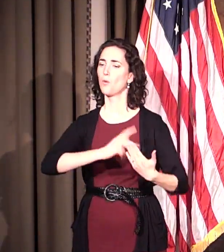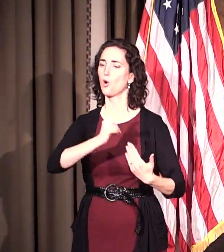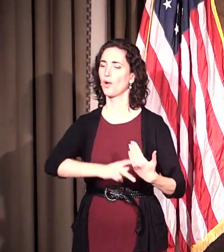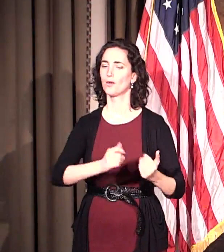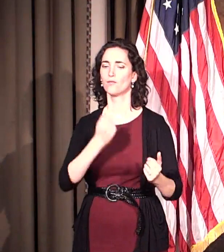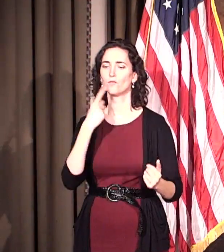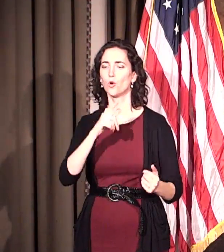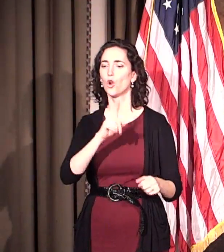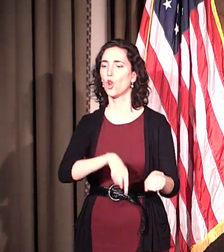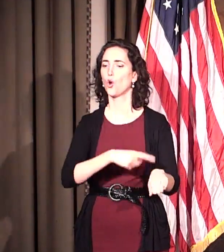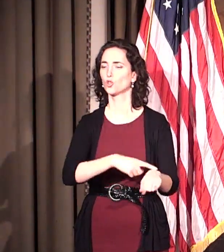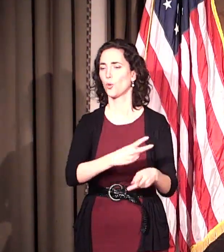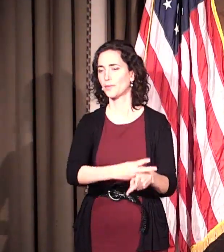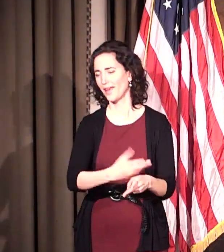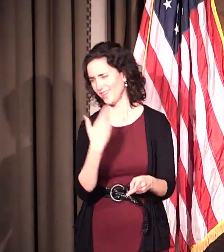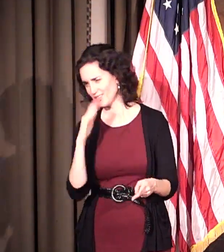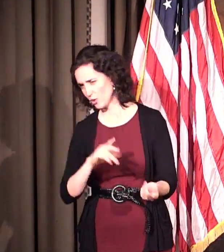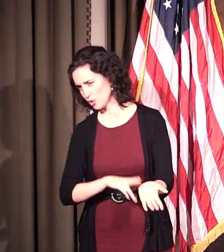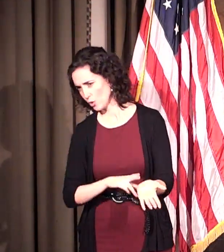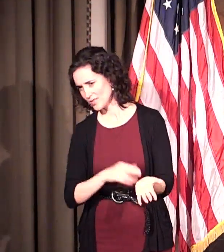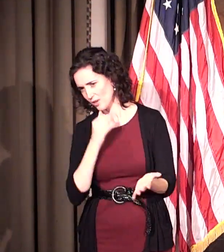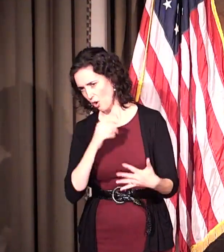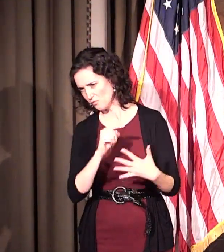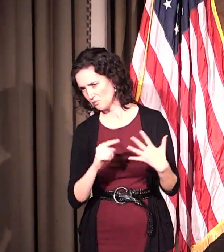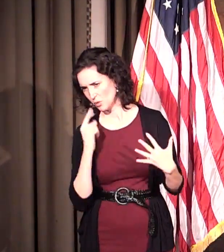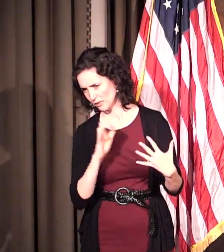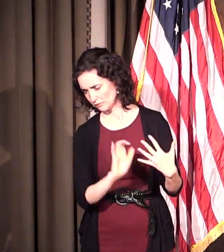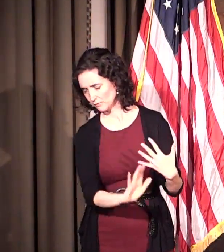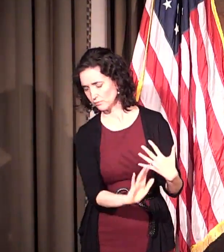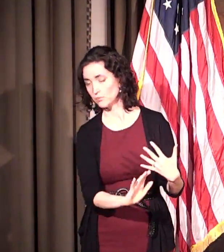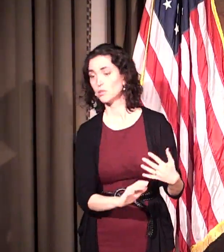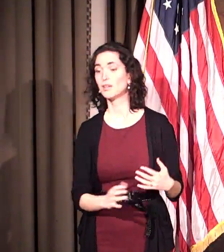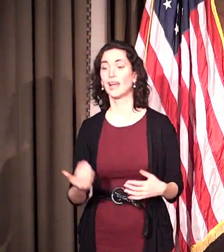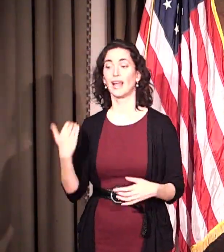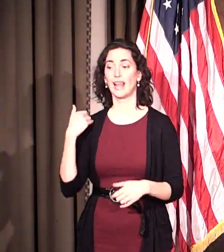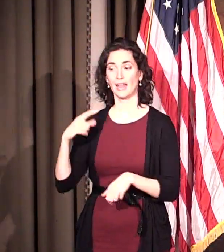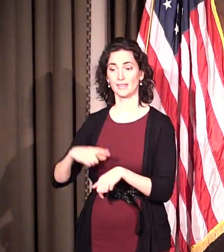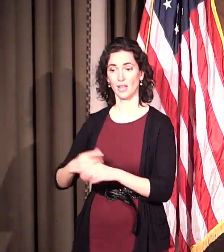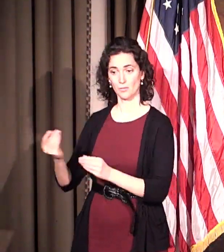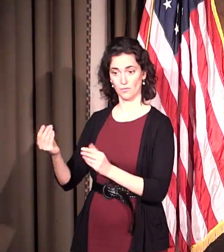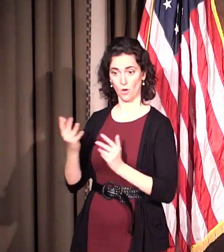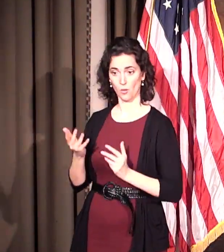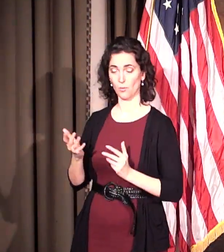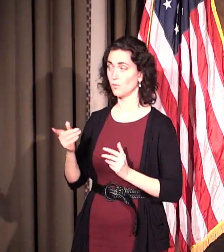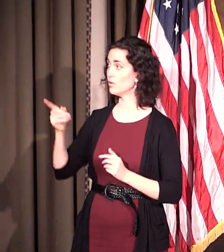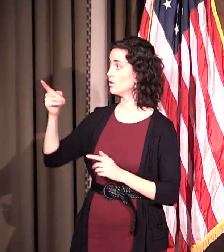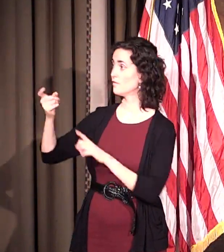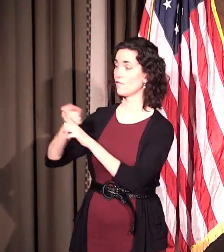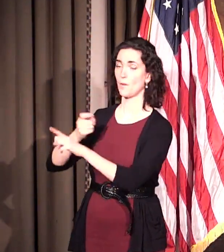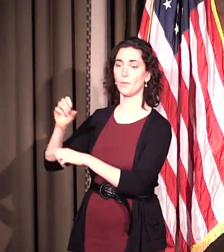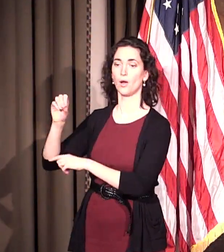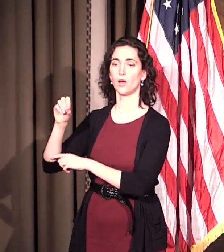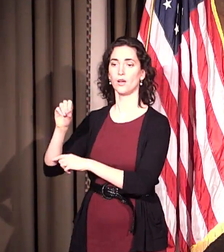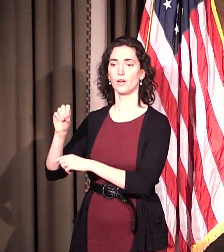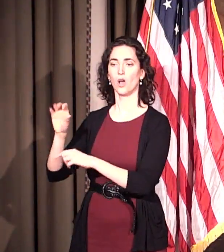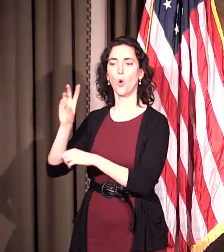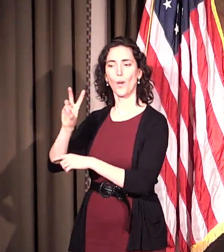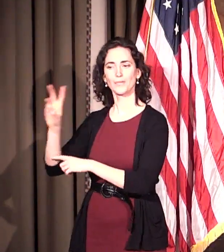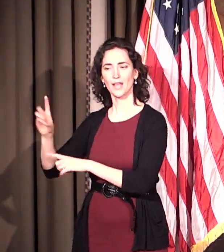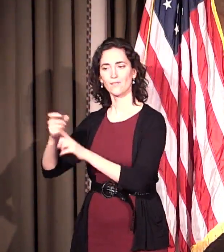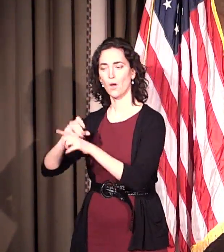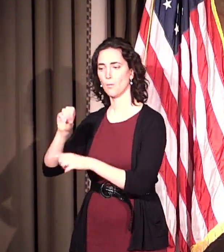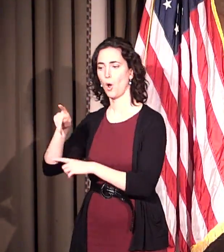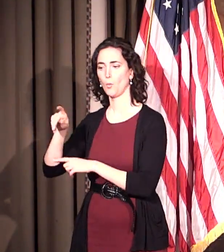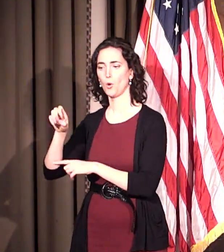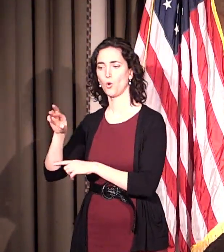So as of the last data that was posted to us in our Operation Warp Speed portal, there's been a total